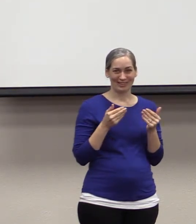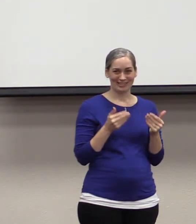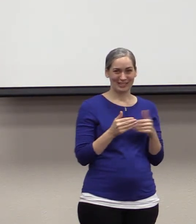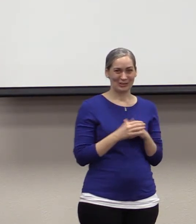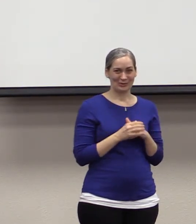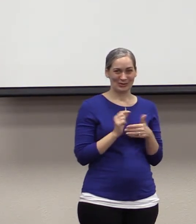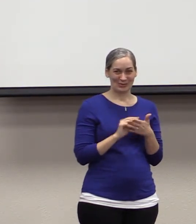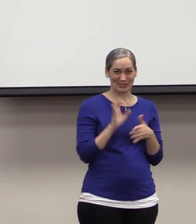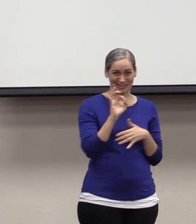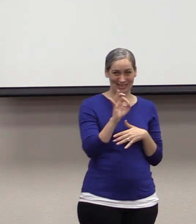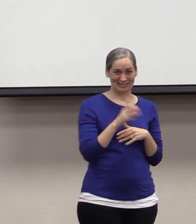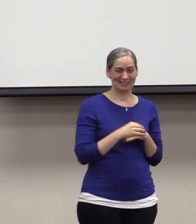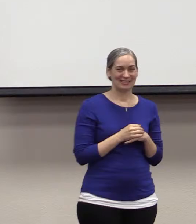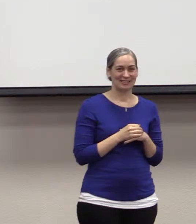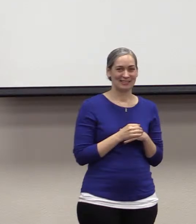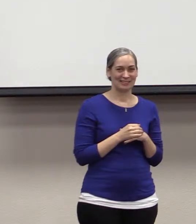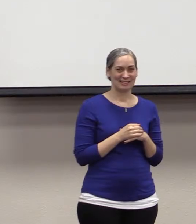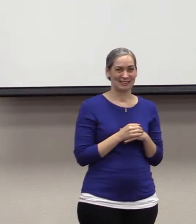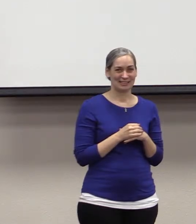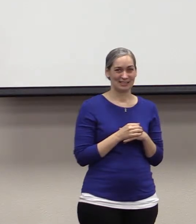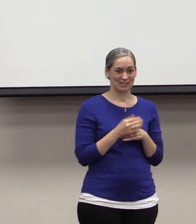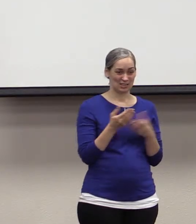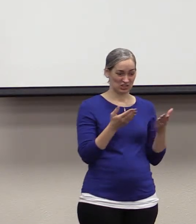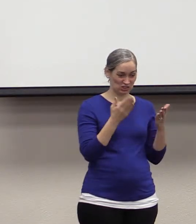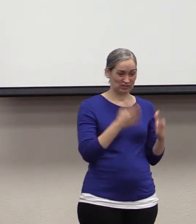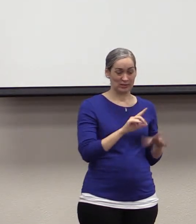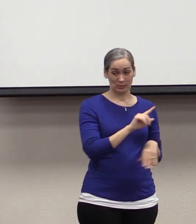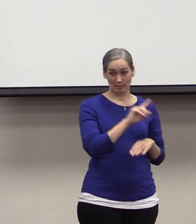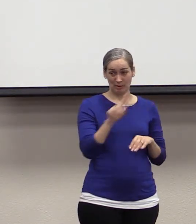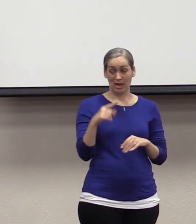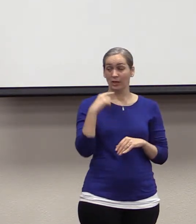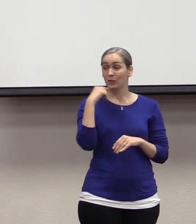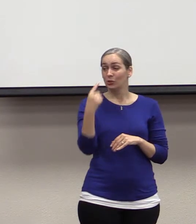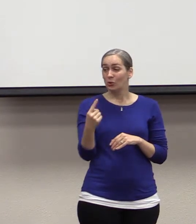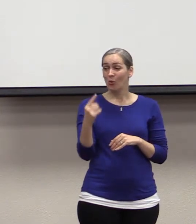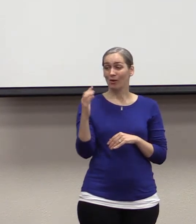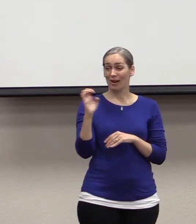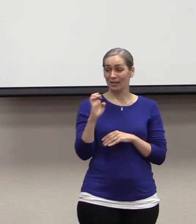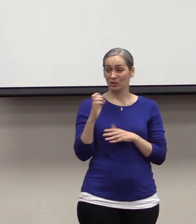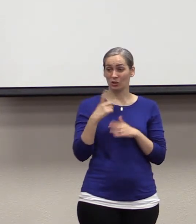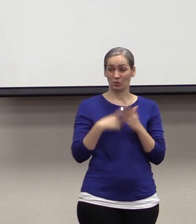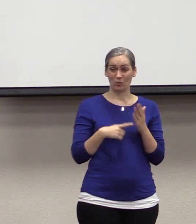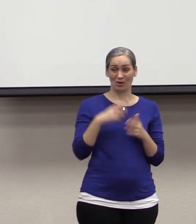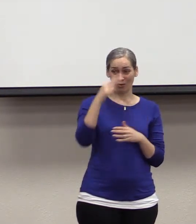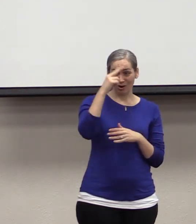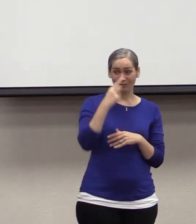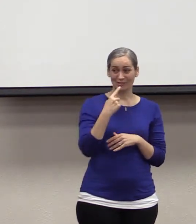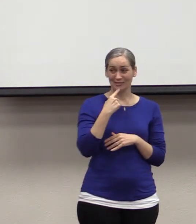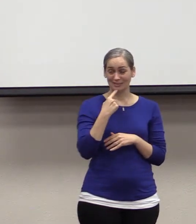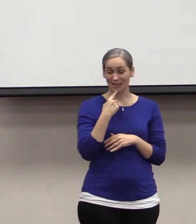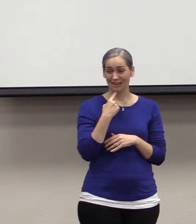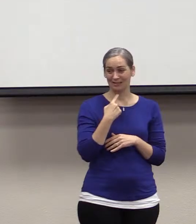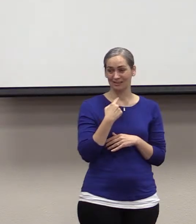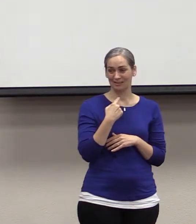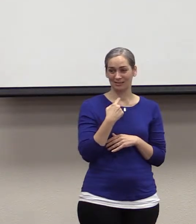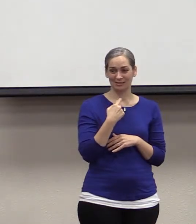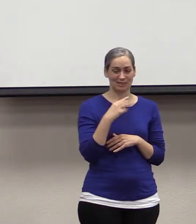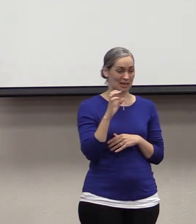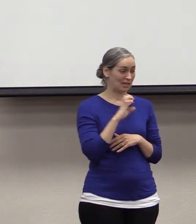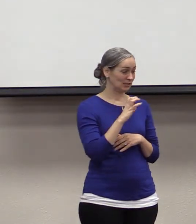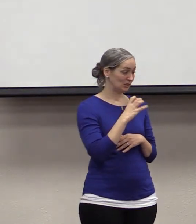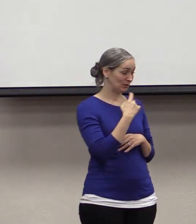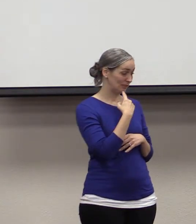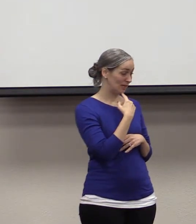9. Hathach went back and reported to Esther what Mordecai had said. Then she instructed him to say